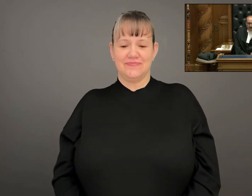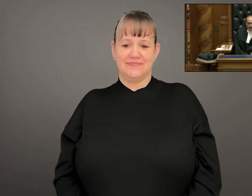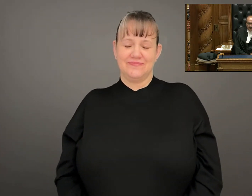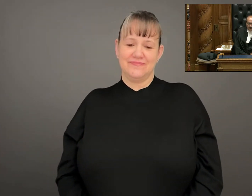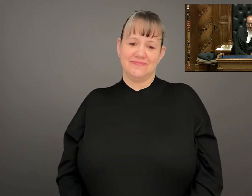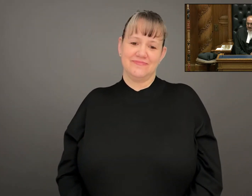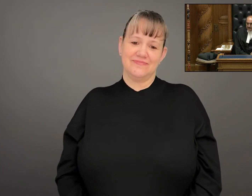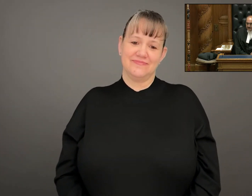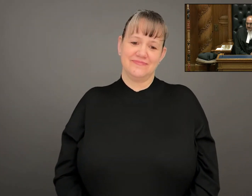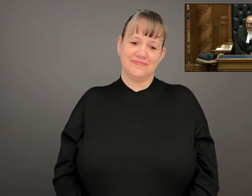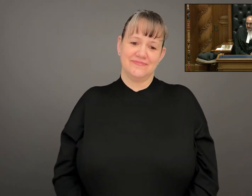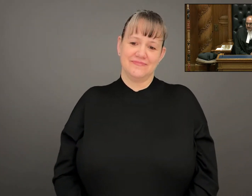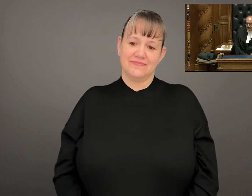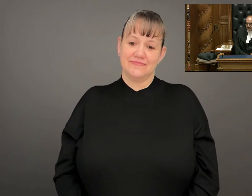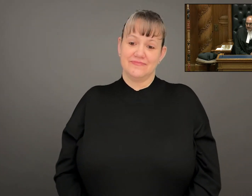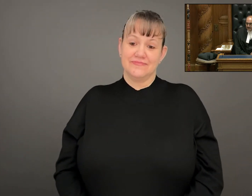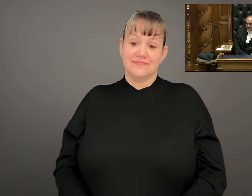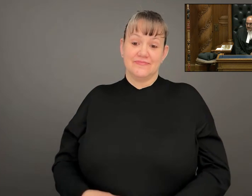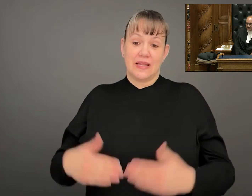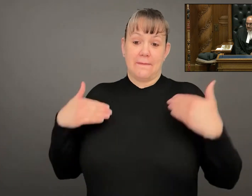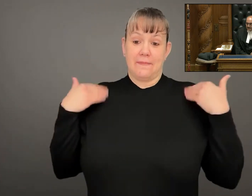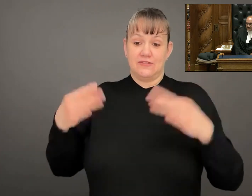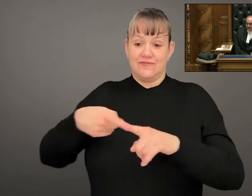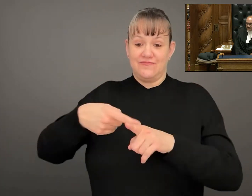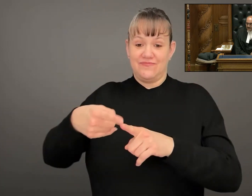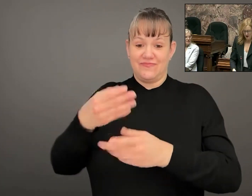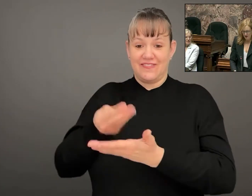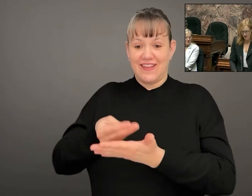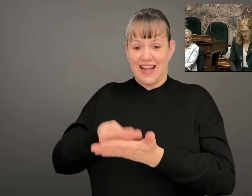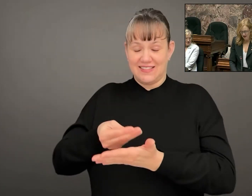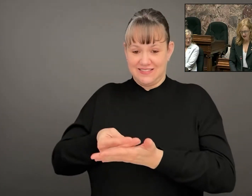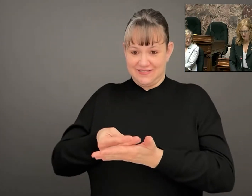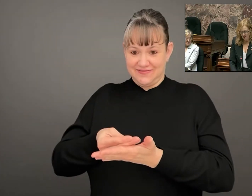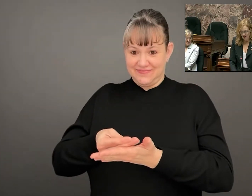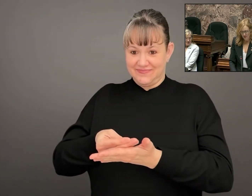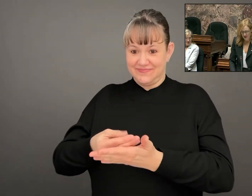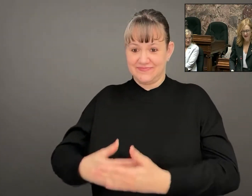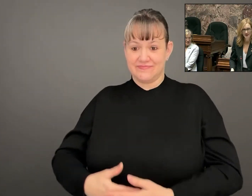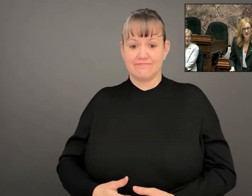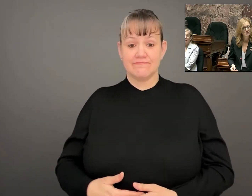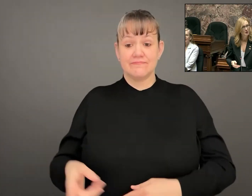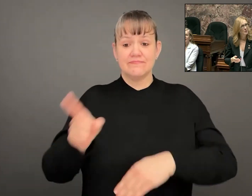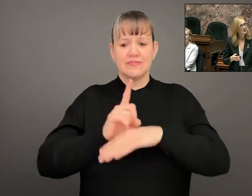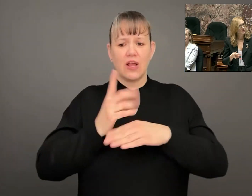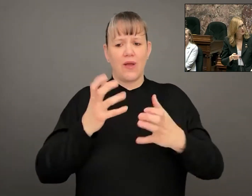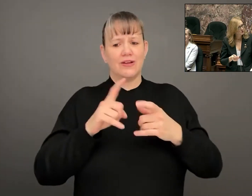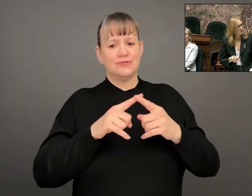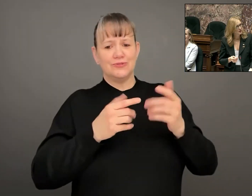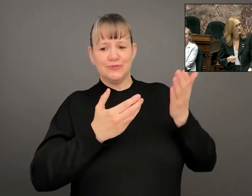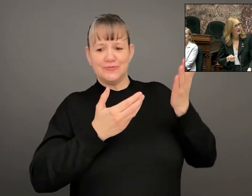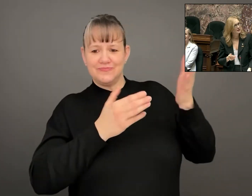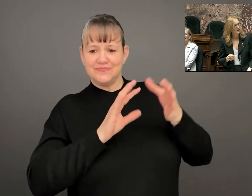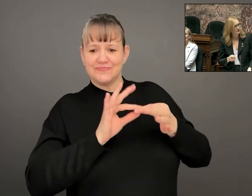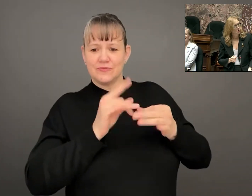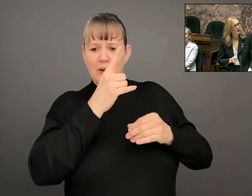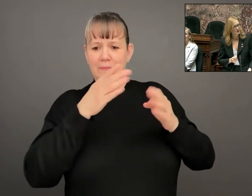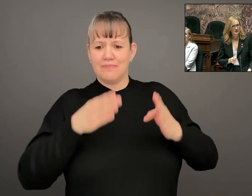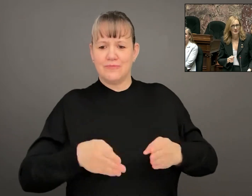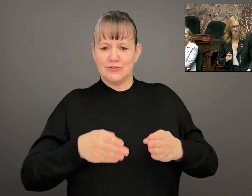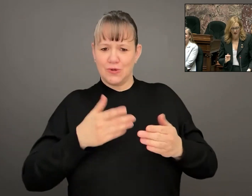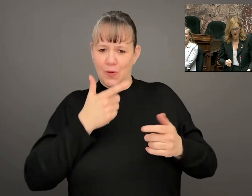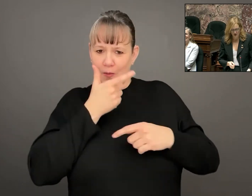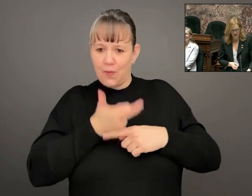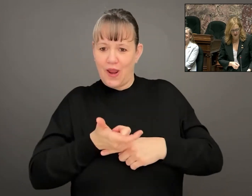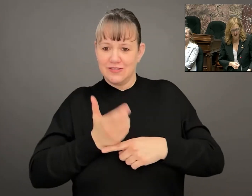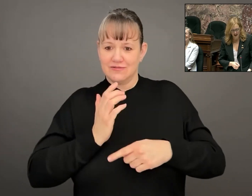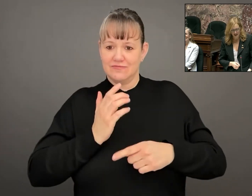Minister of Finance. Mr. Speaker, I would like to speak to someone who is watching our proceedings from an unusually elegant office